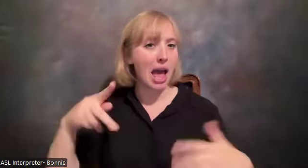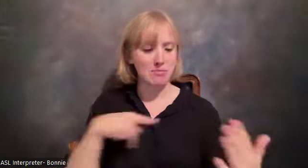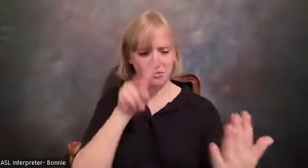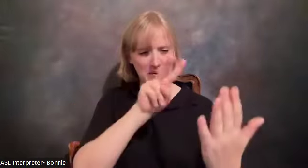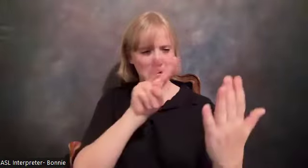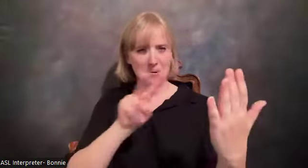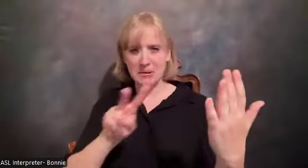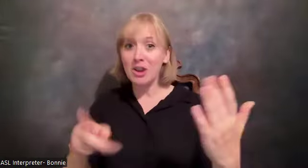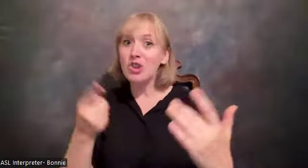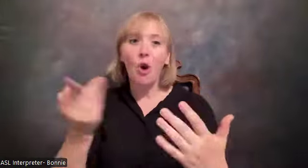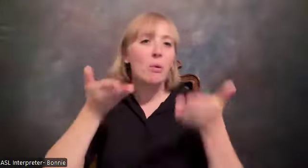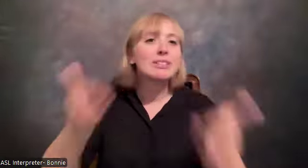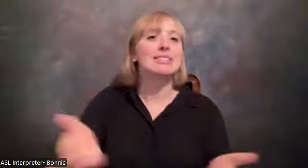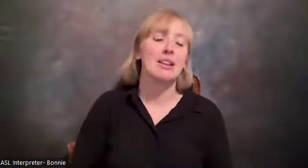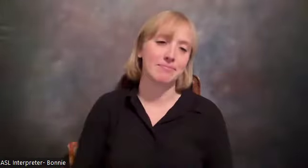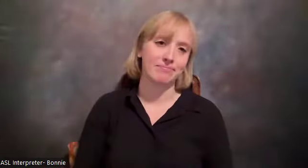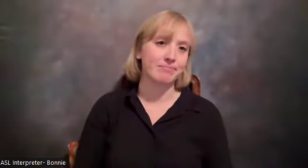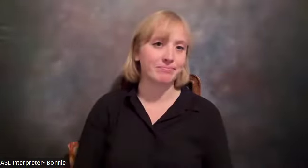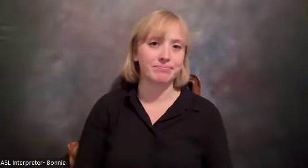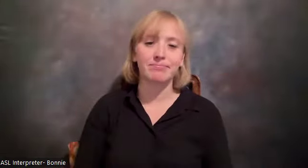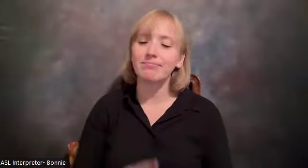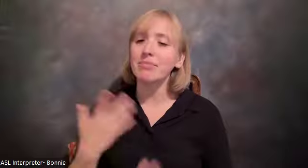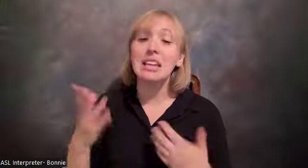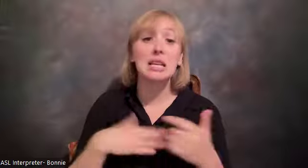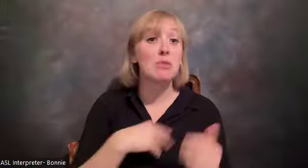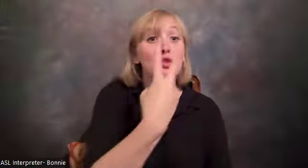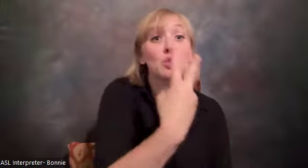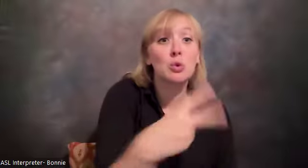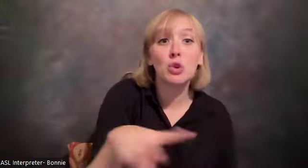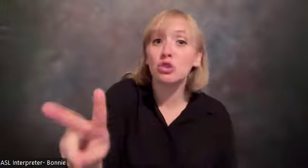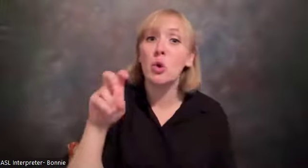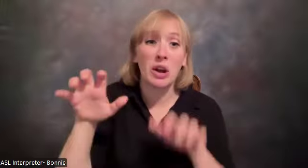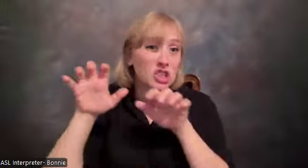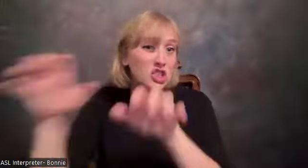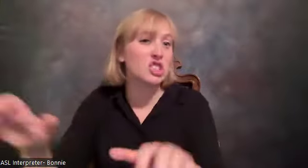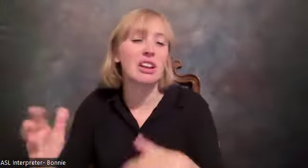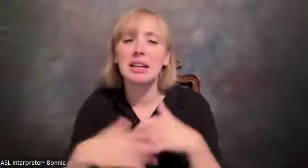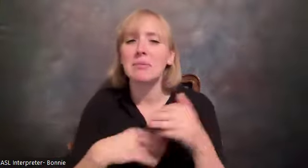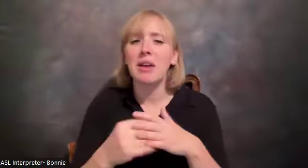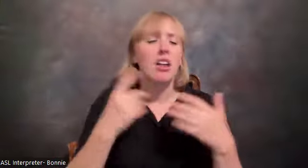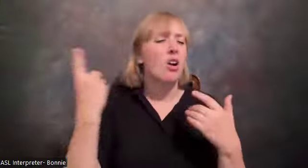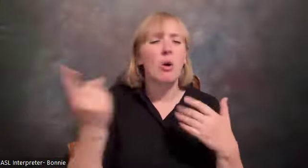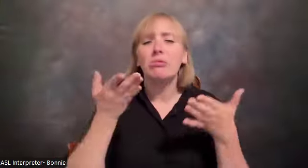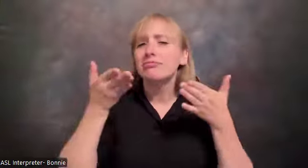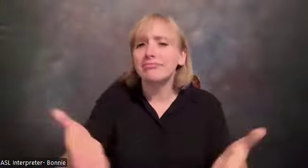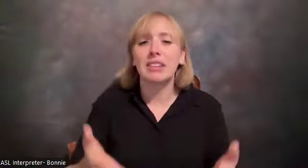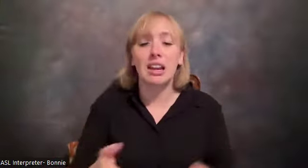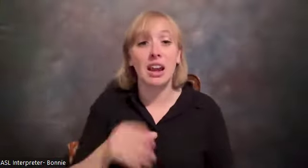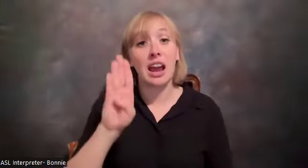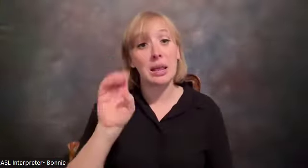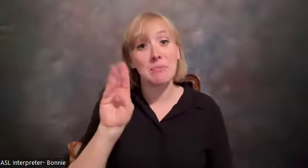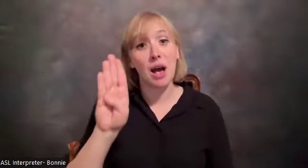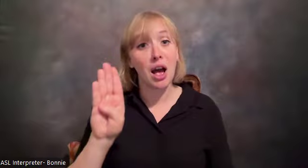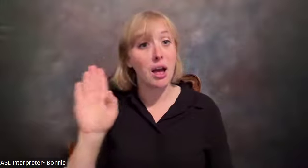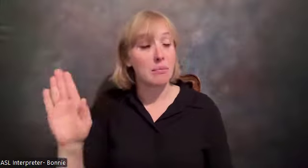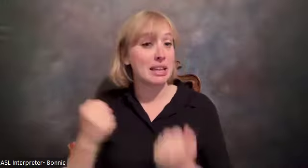And you guys were always there. Whether there was 2 of you or 200 of you, you guys were always there. And then Bob's sponsor back